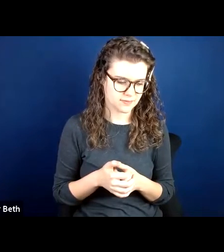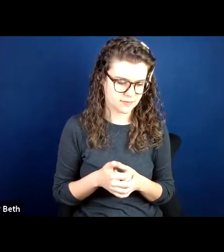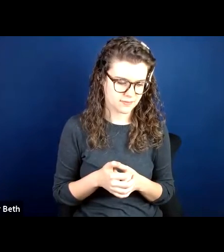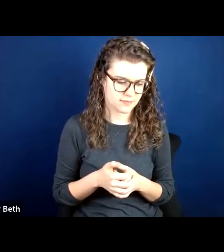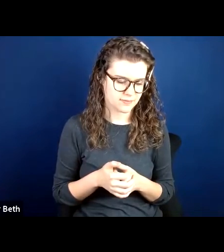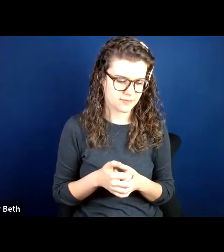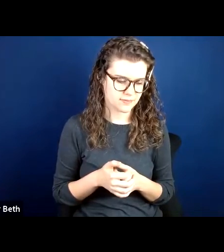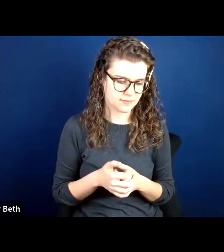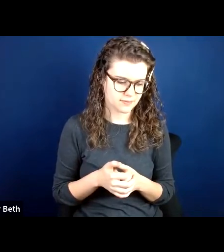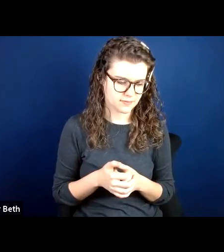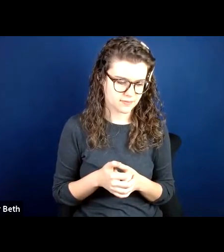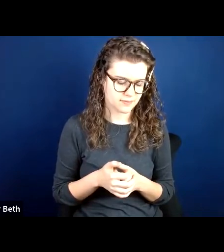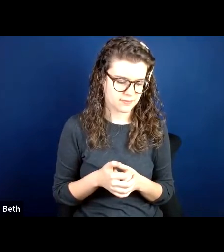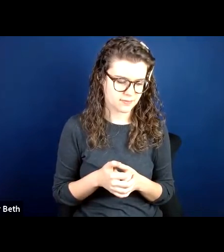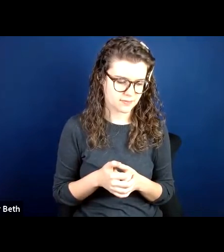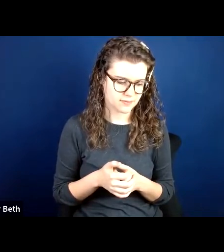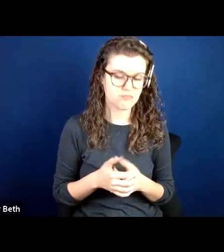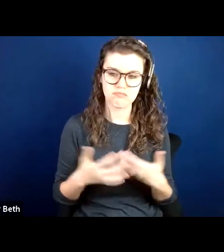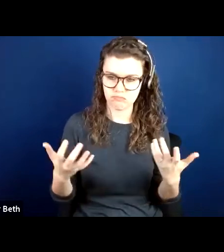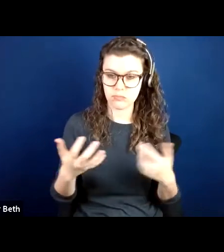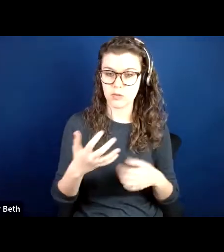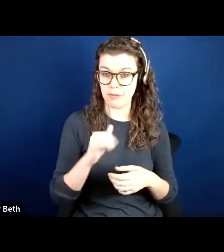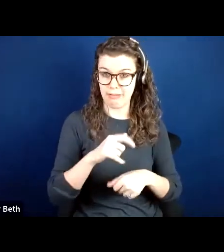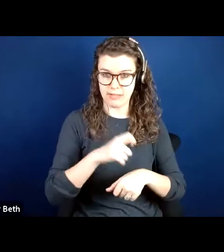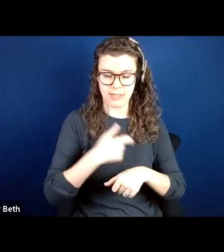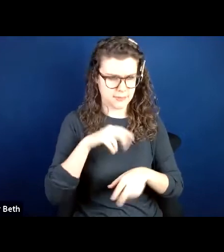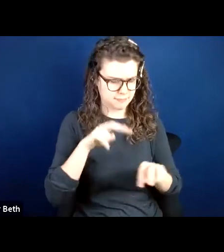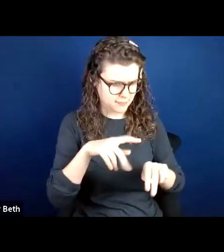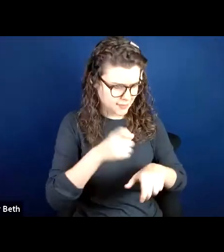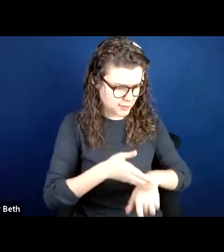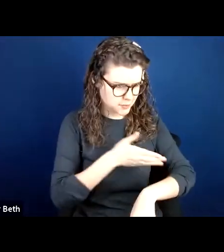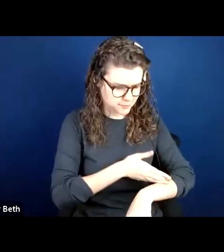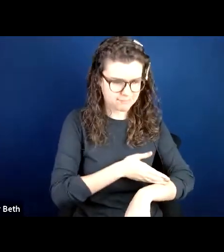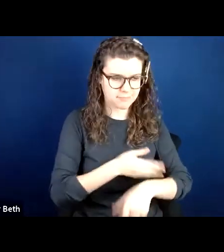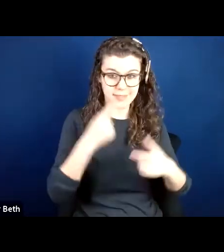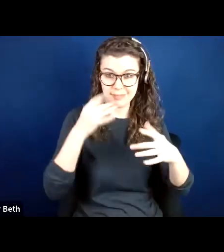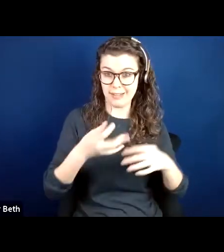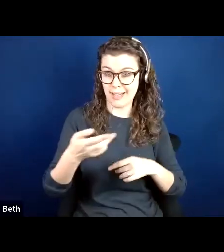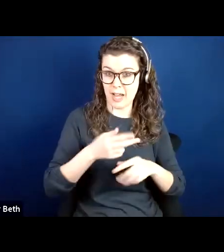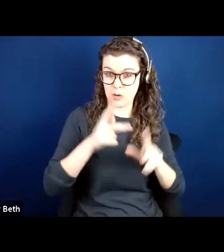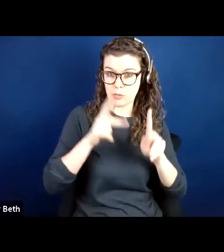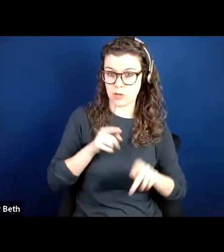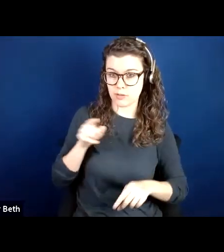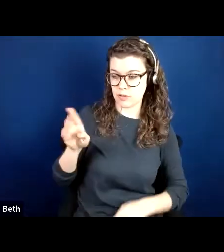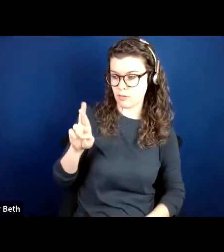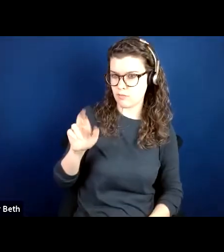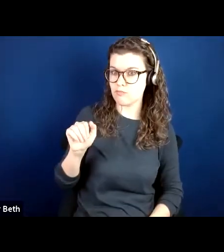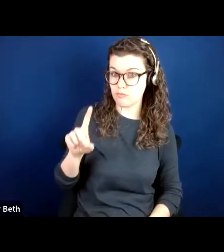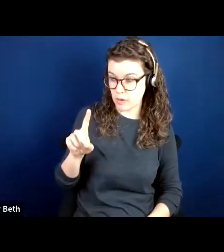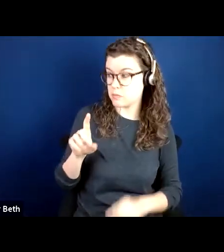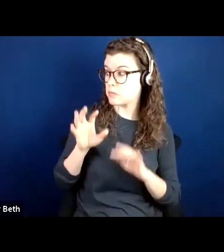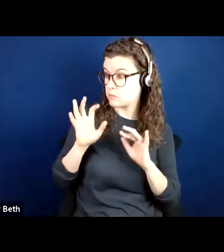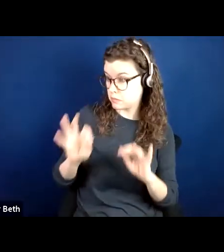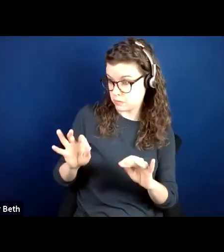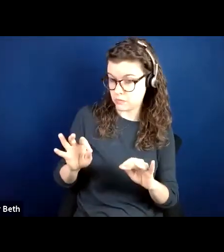that focused role with Brad's role, it was really important for us